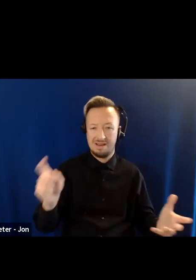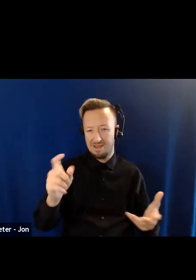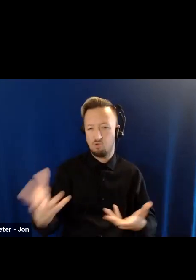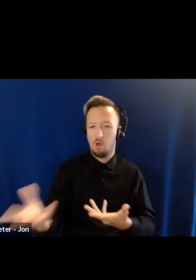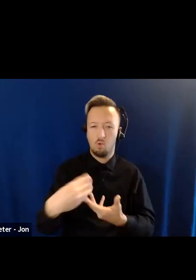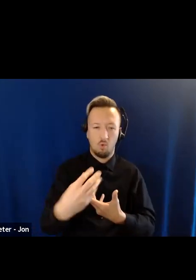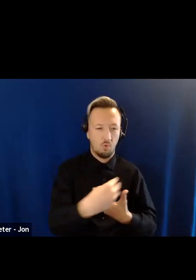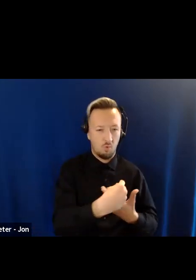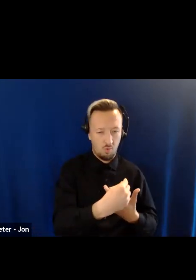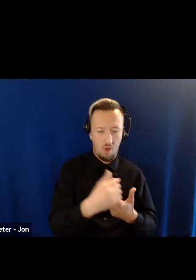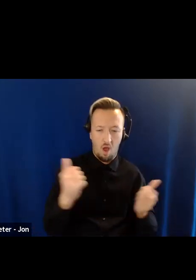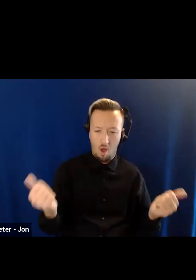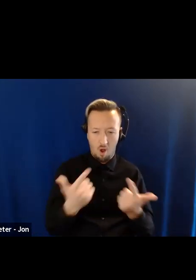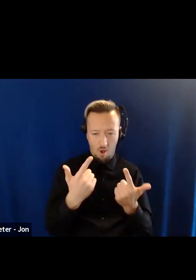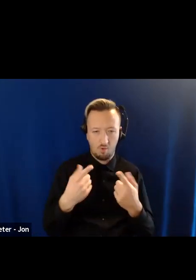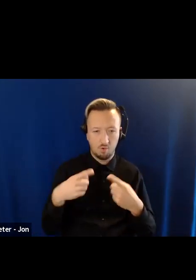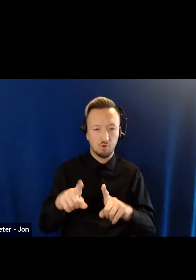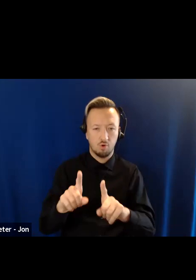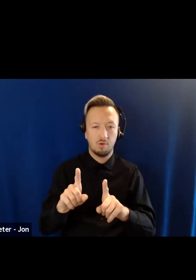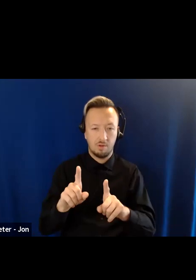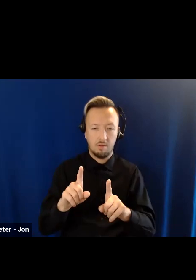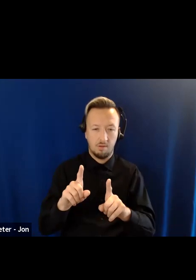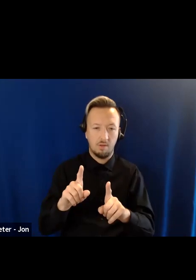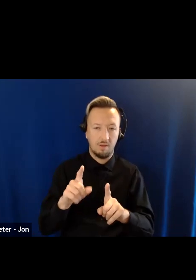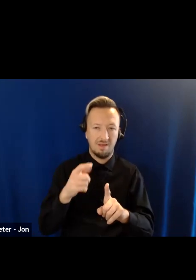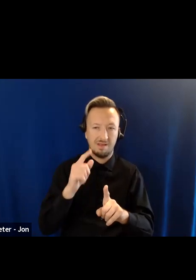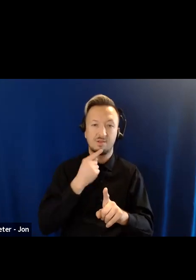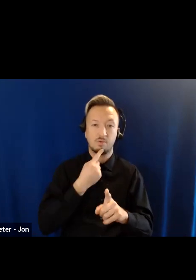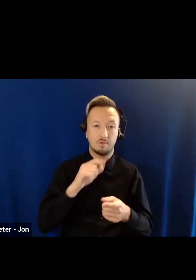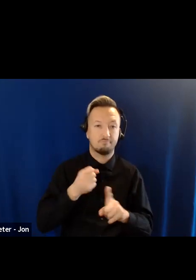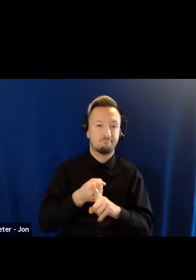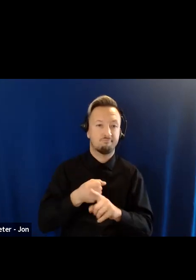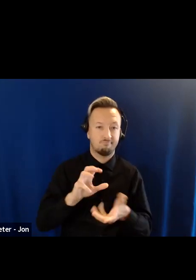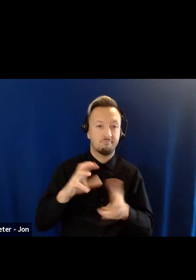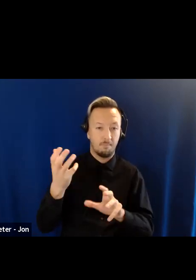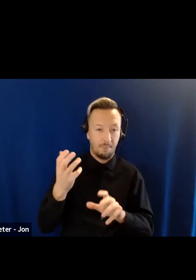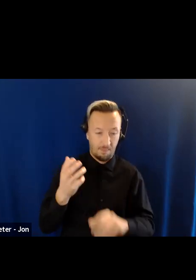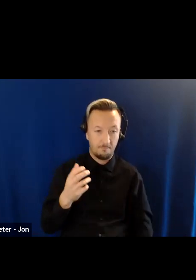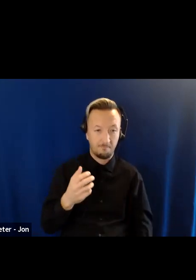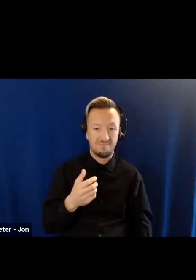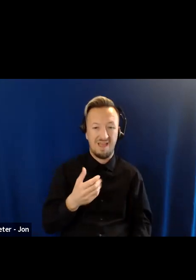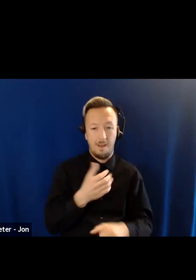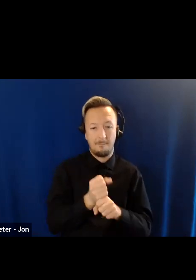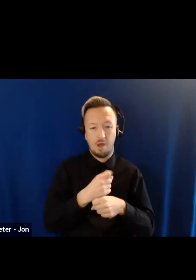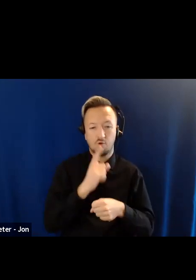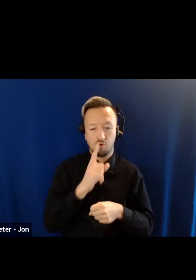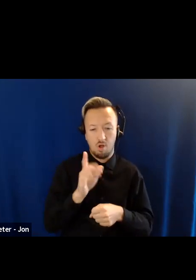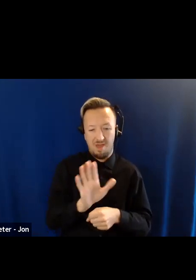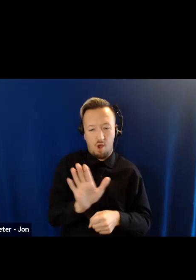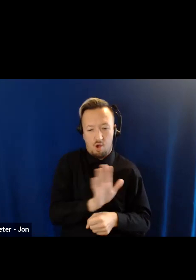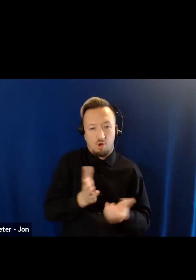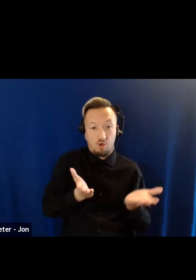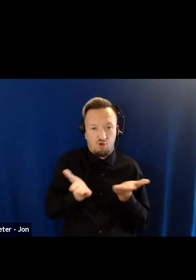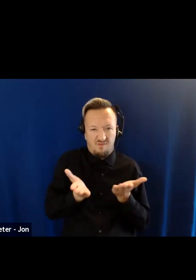providing these services during a disaster and ensuring they are continuing these services during a disaster, especially now during